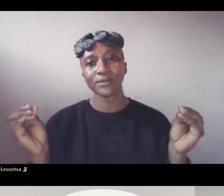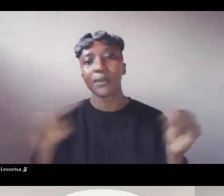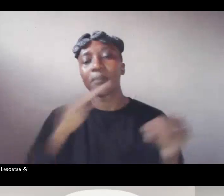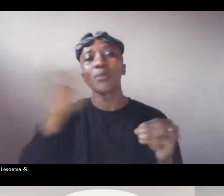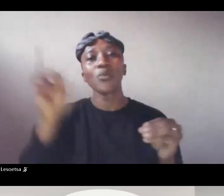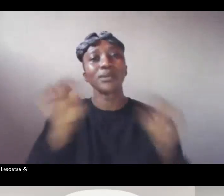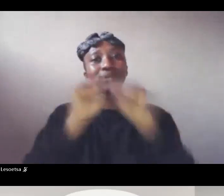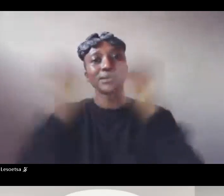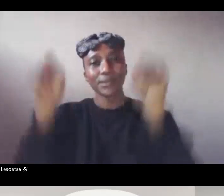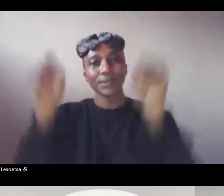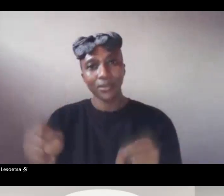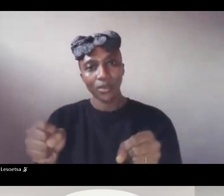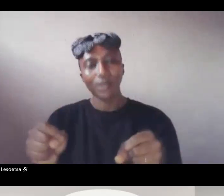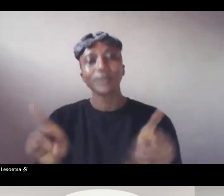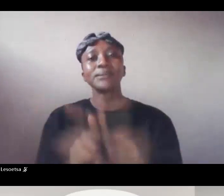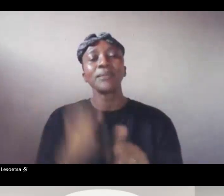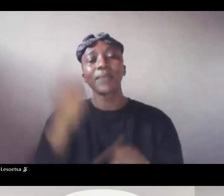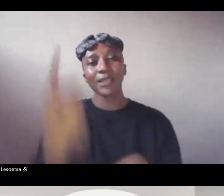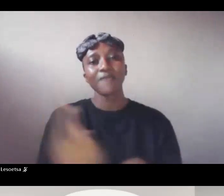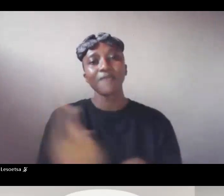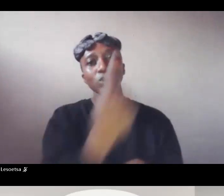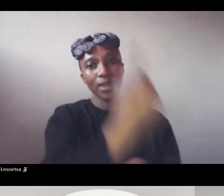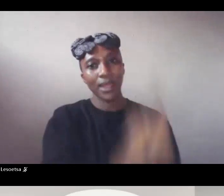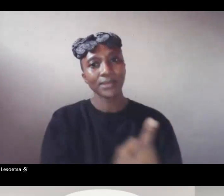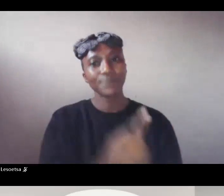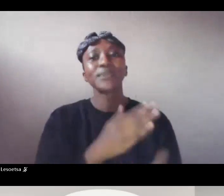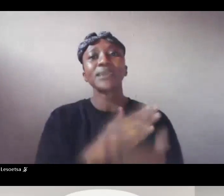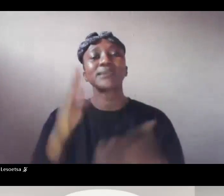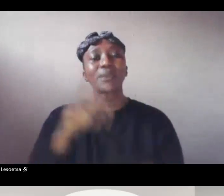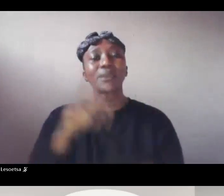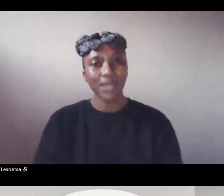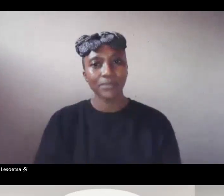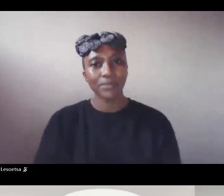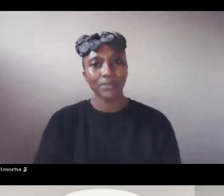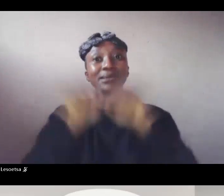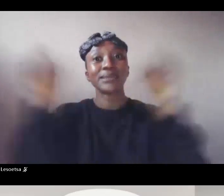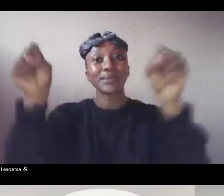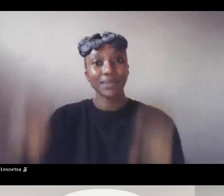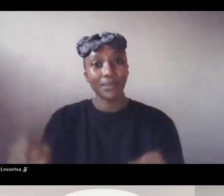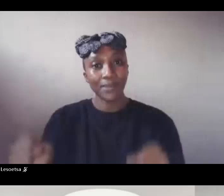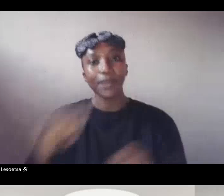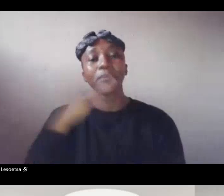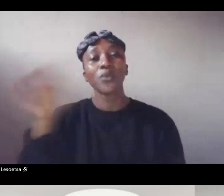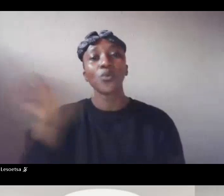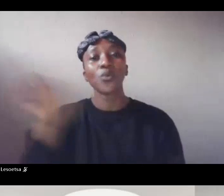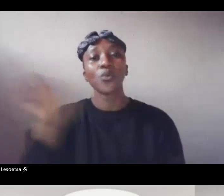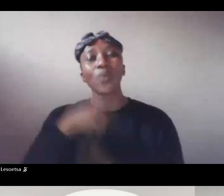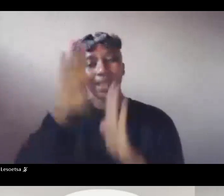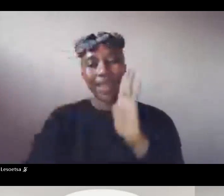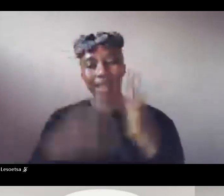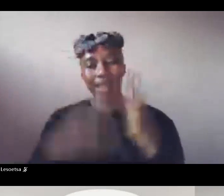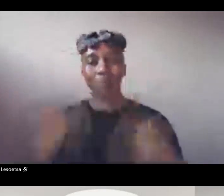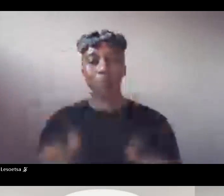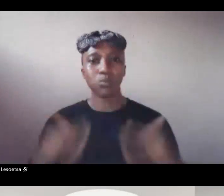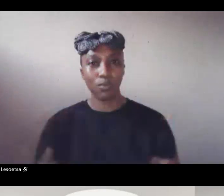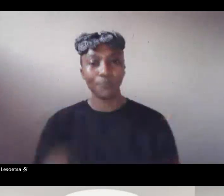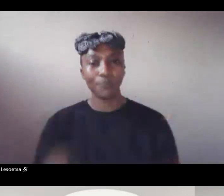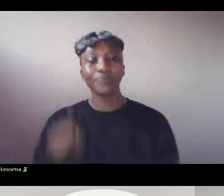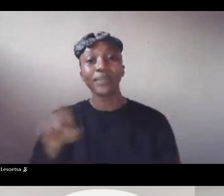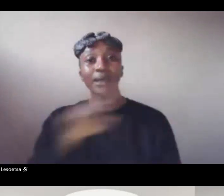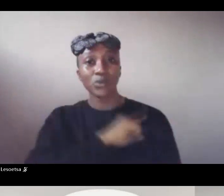an individualized. Sometimes the systemic one is the one which we lack a lot. And so that's why a lot of focus is on